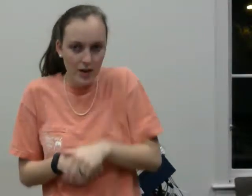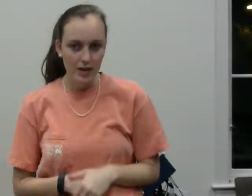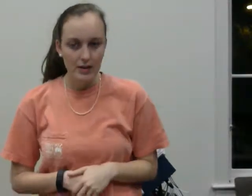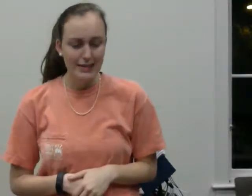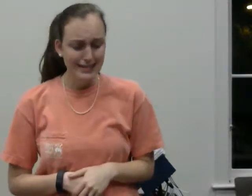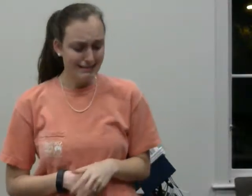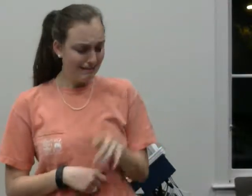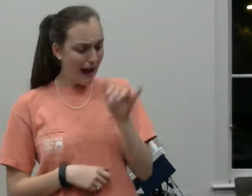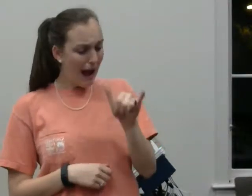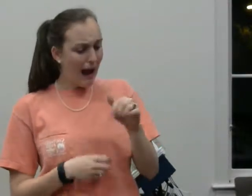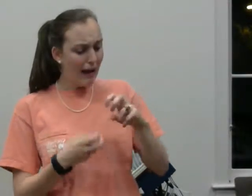understand.